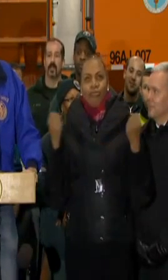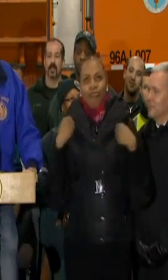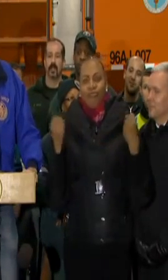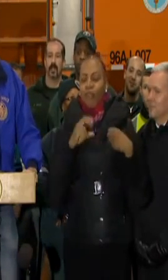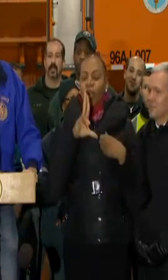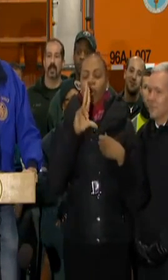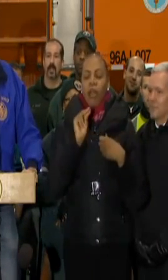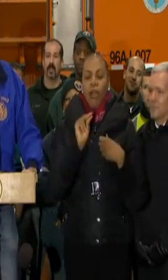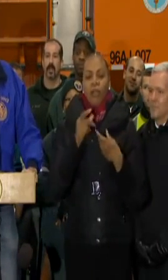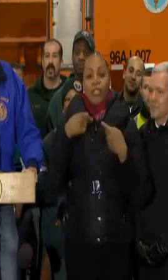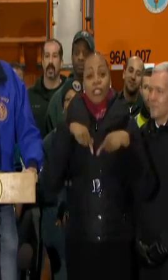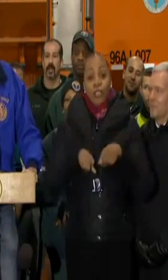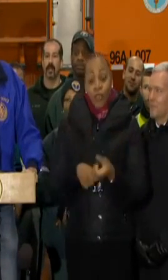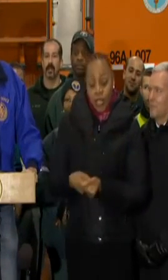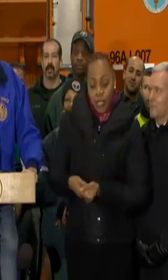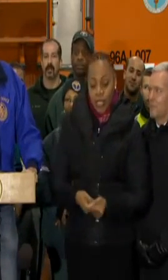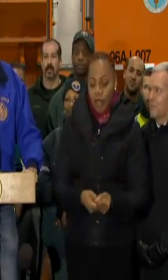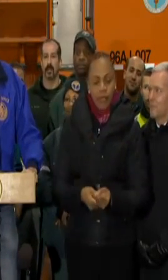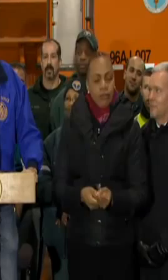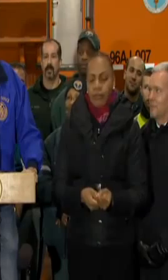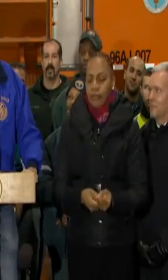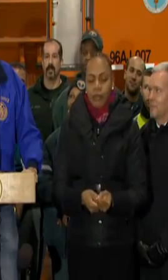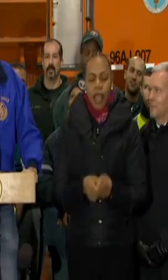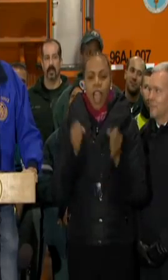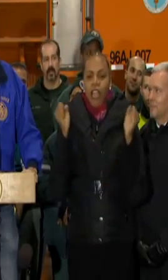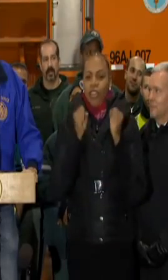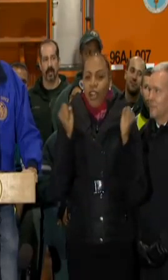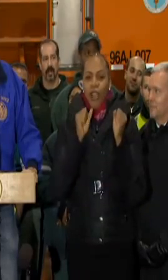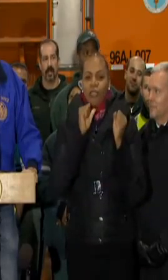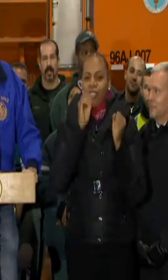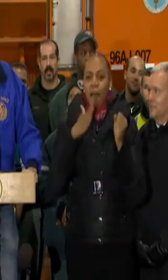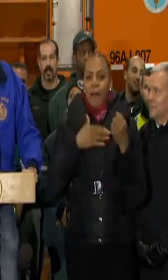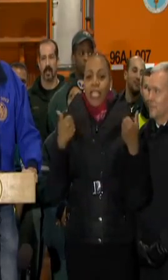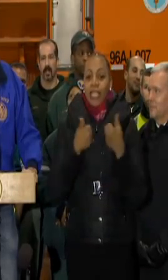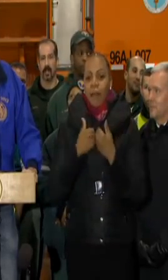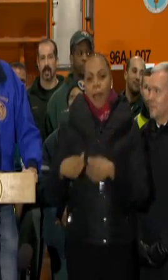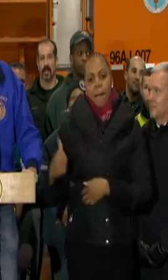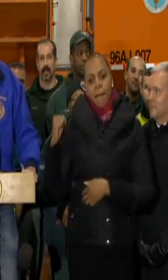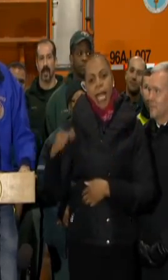during the shoveling, no. Cold was not my challenge. My back